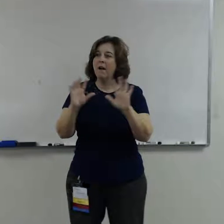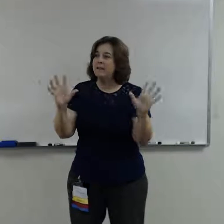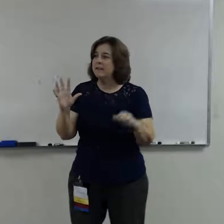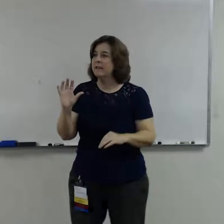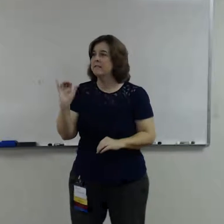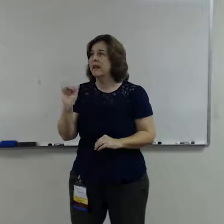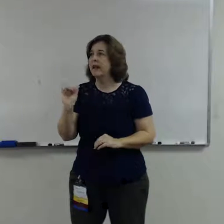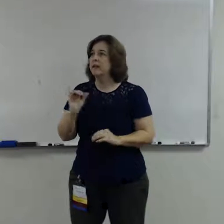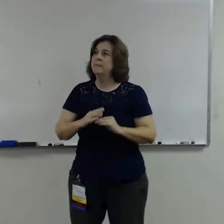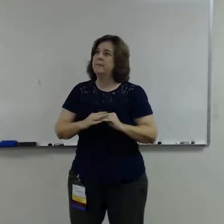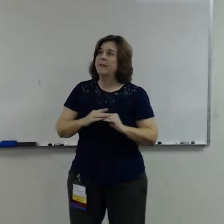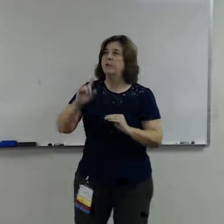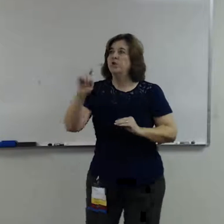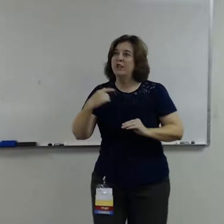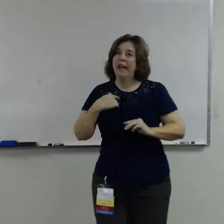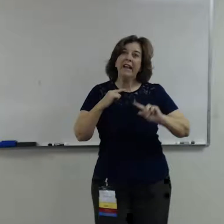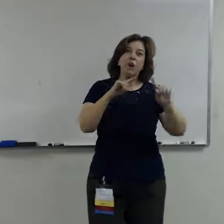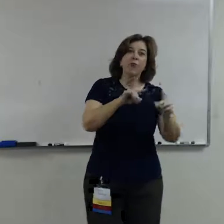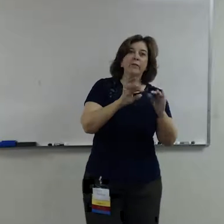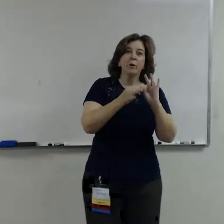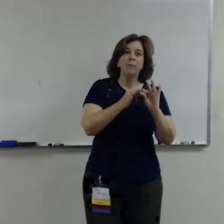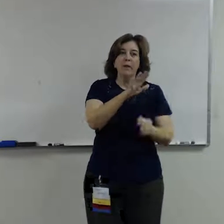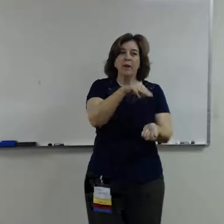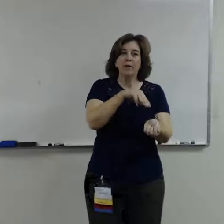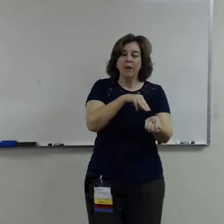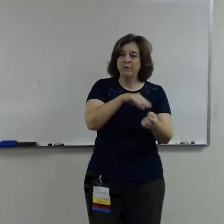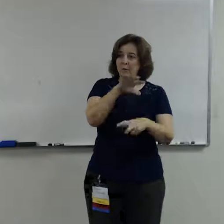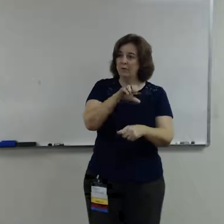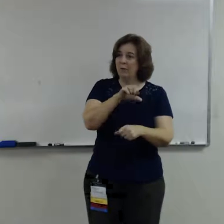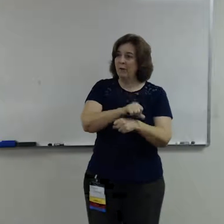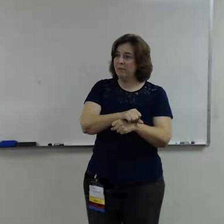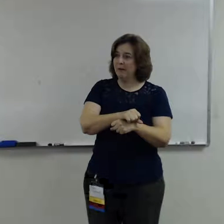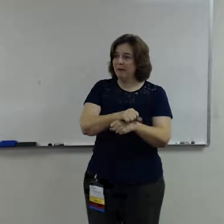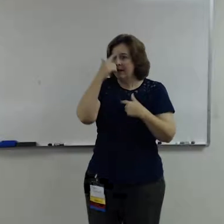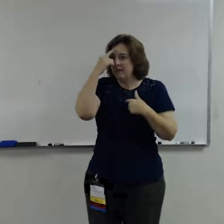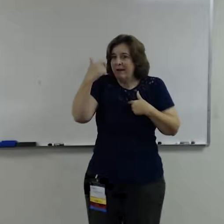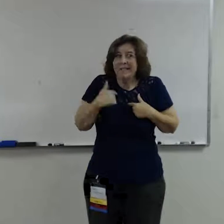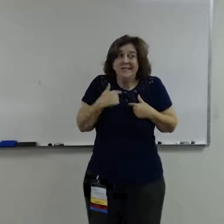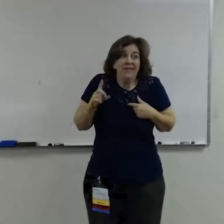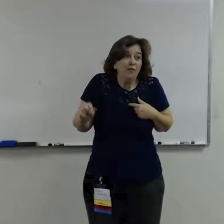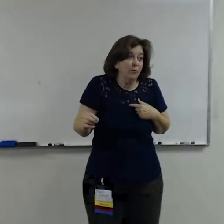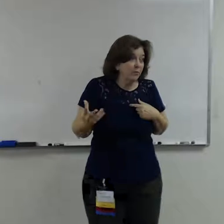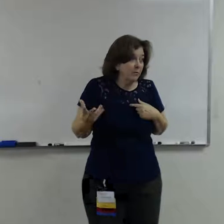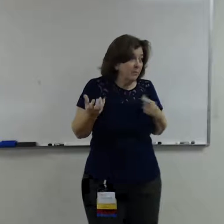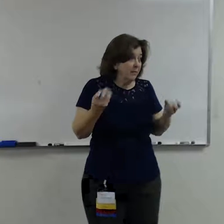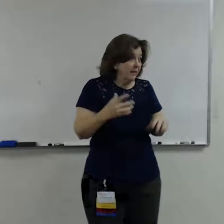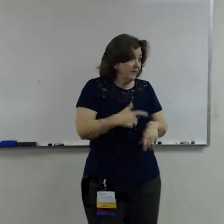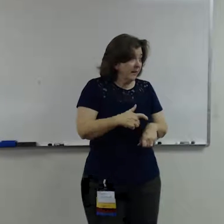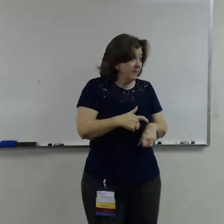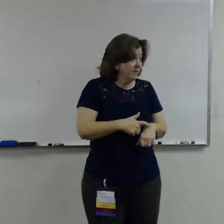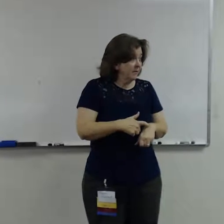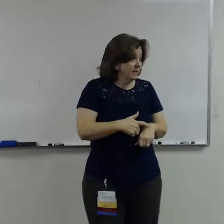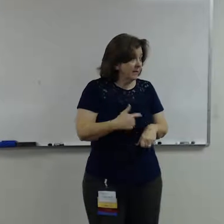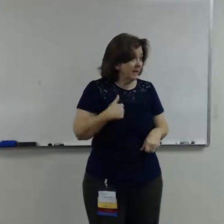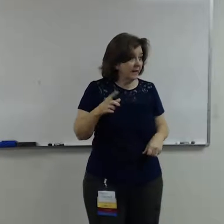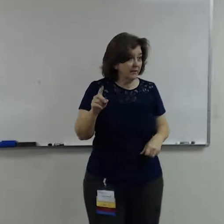obvious things like, should I go interpret their doctor's appointment? Because I do many times. I do